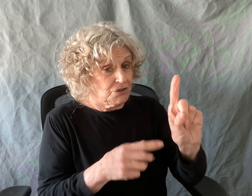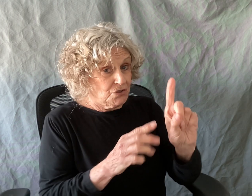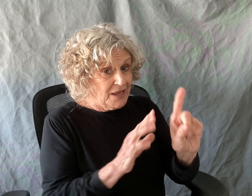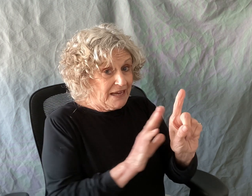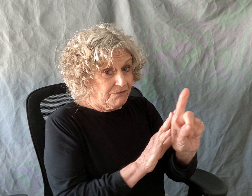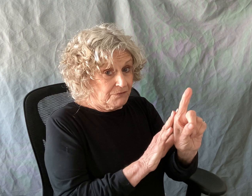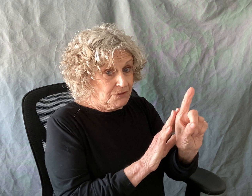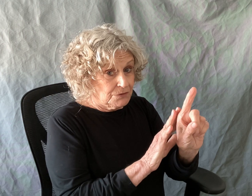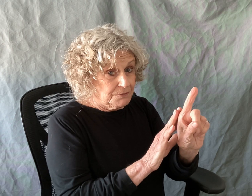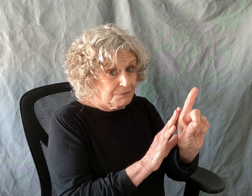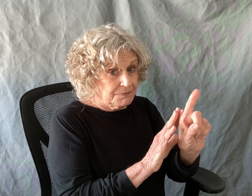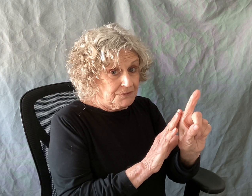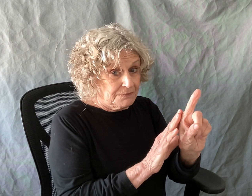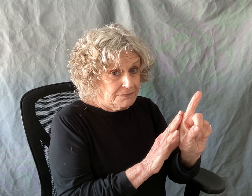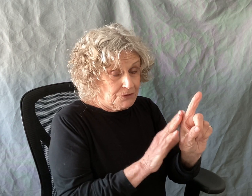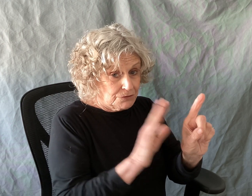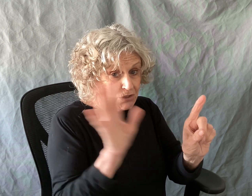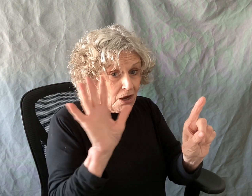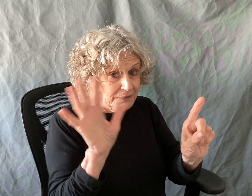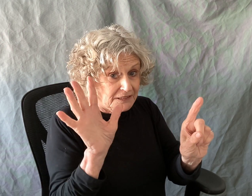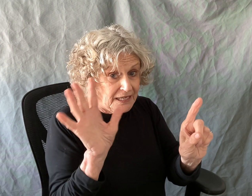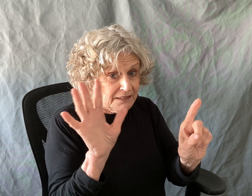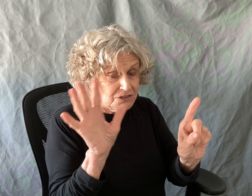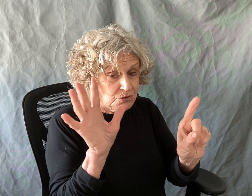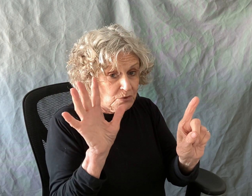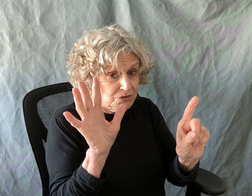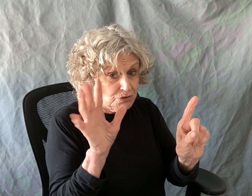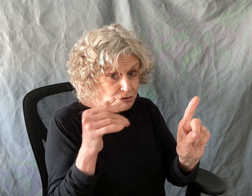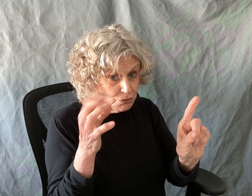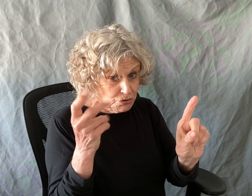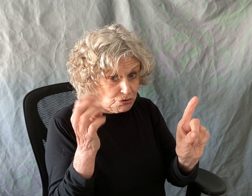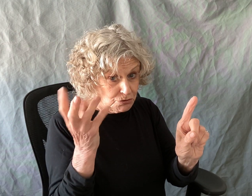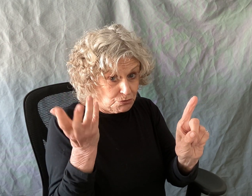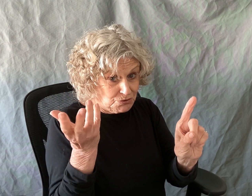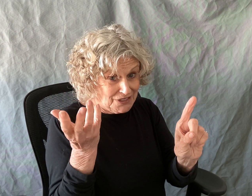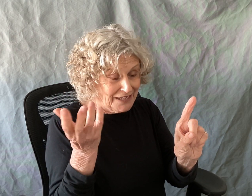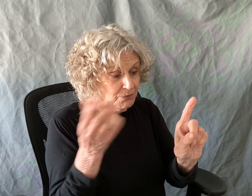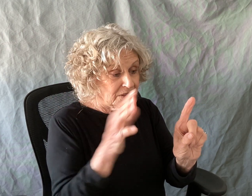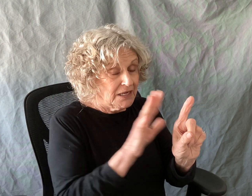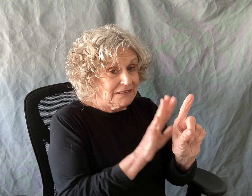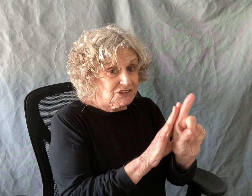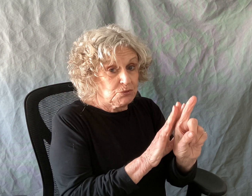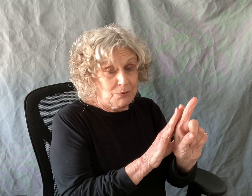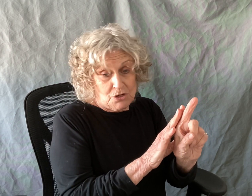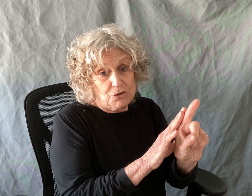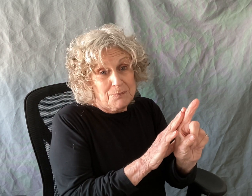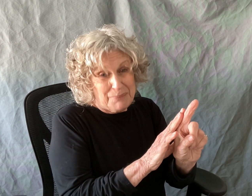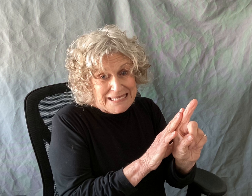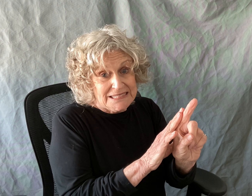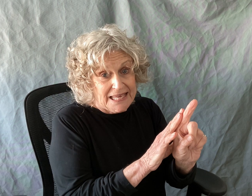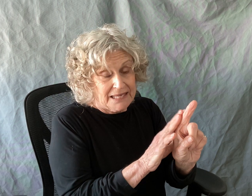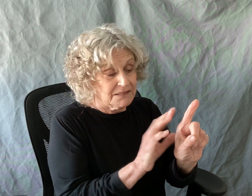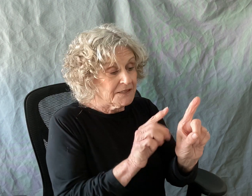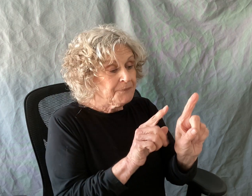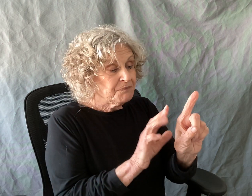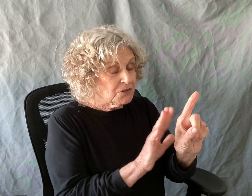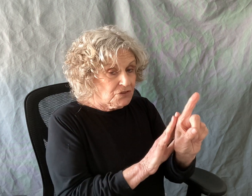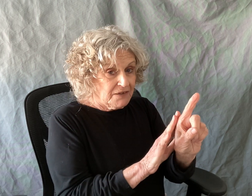you have your dominant hand is the one that you use to sign with. This is what we call the base hand. So you have